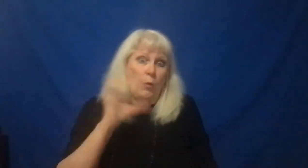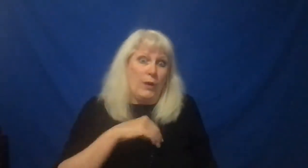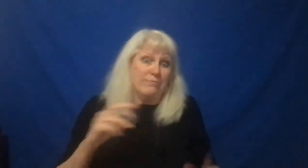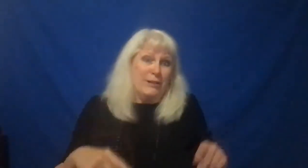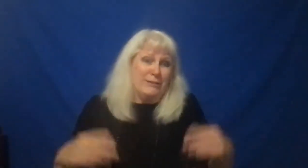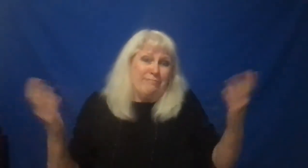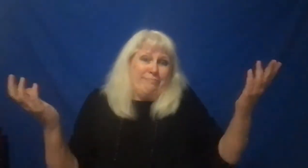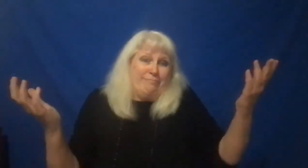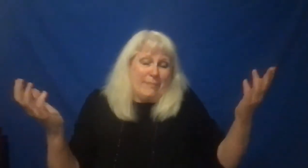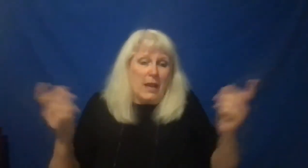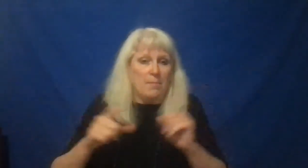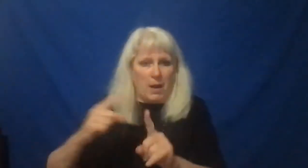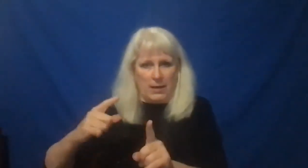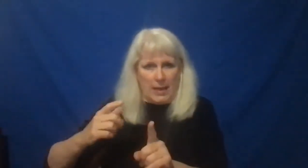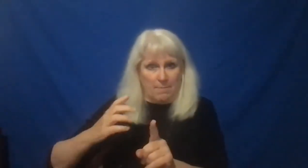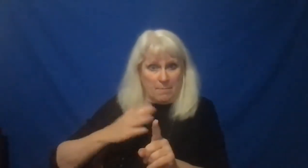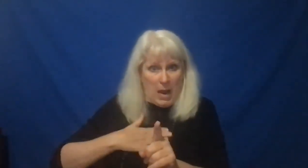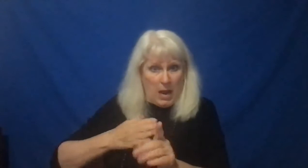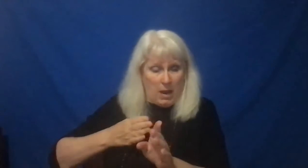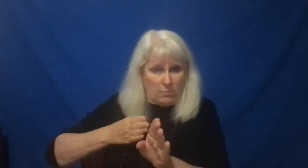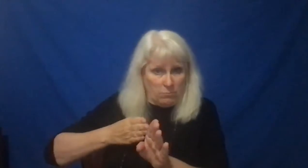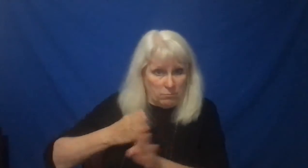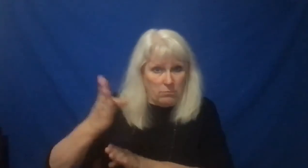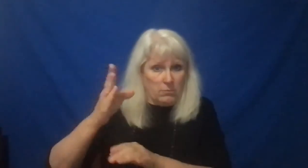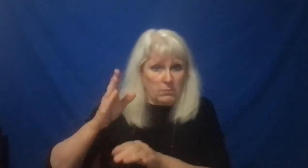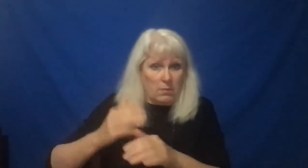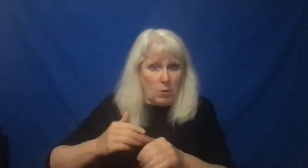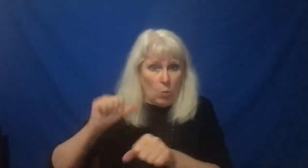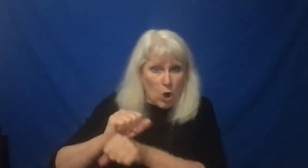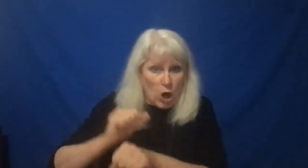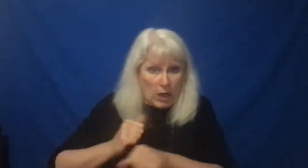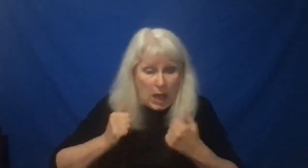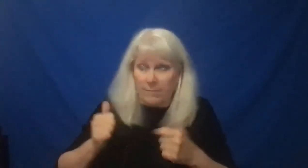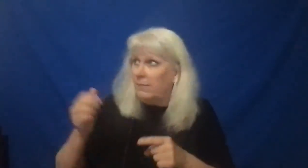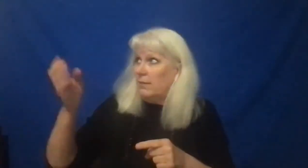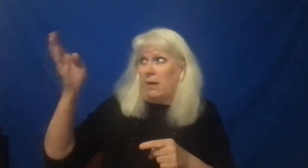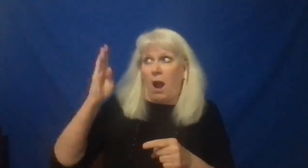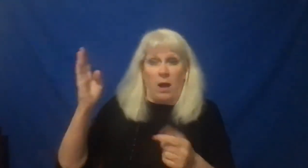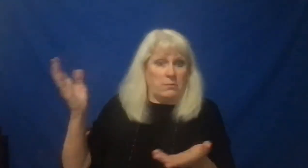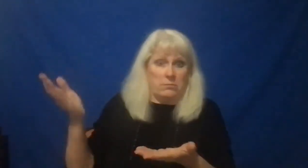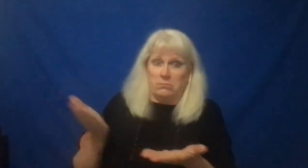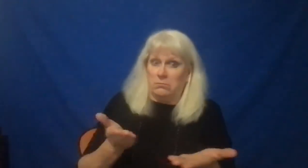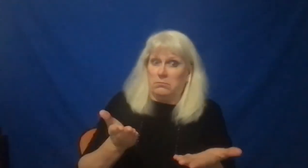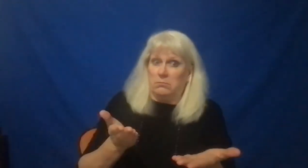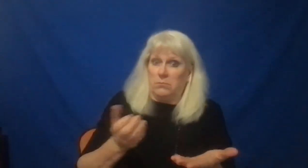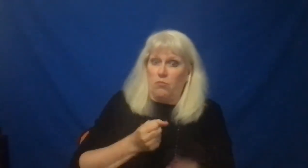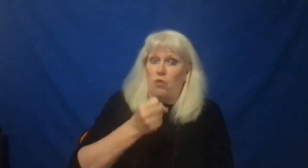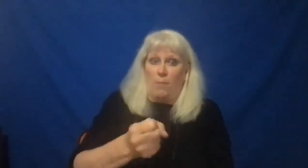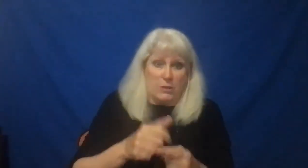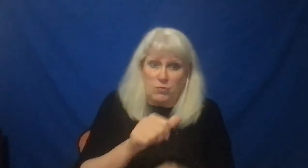professional and adult life, and I believe it's God's providence associated with AA.